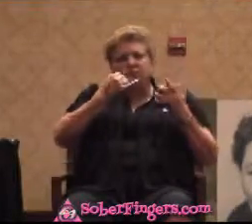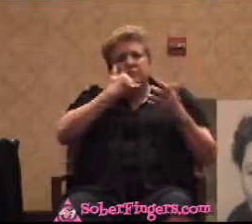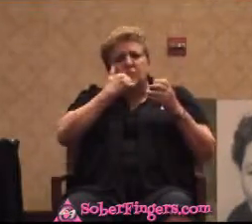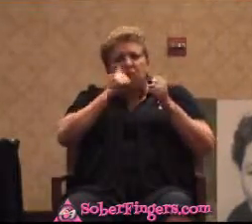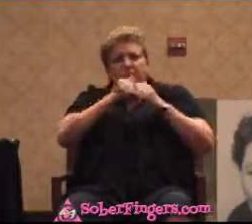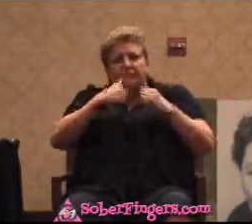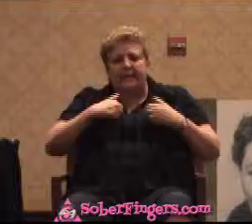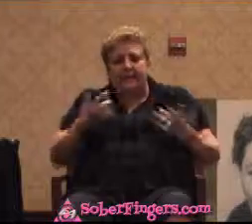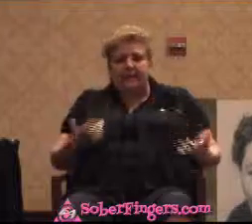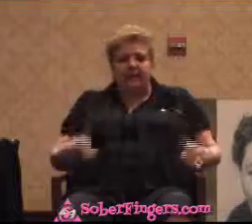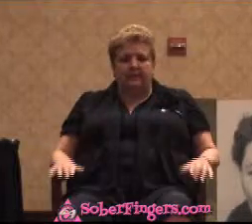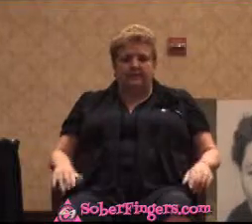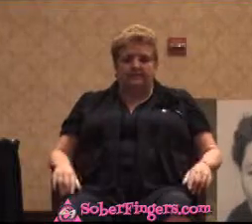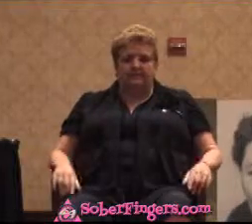me?